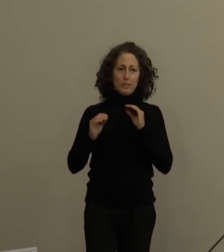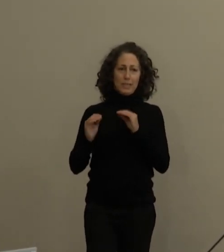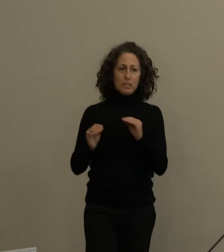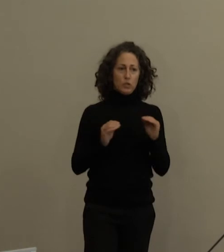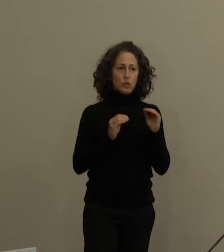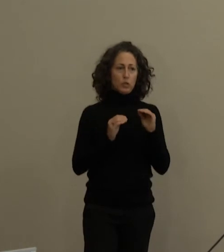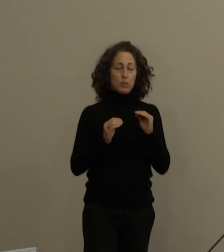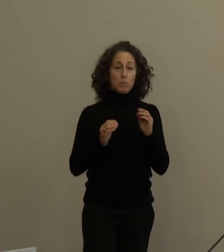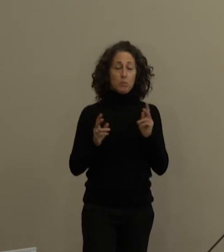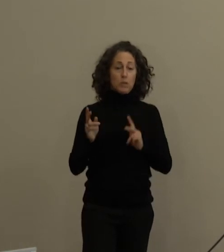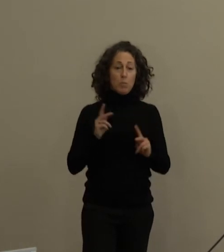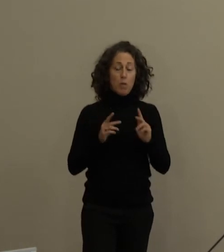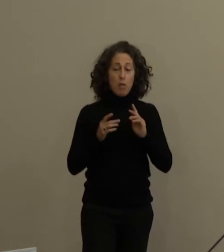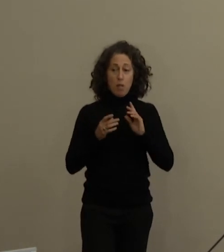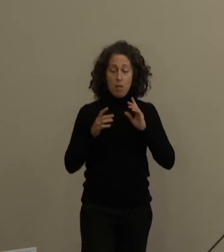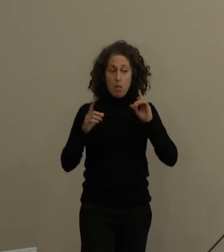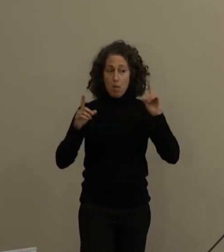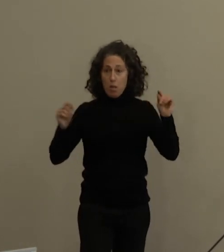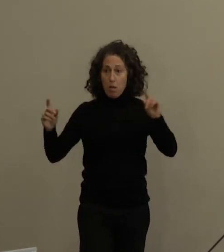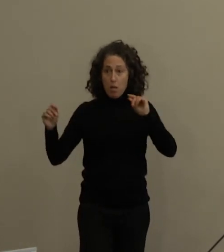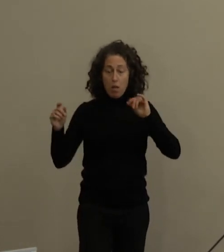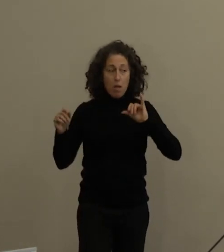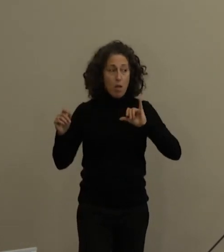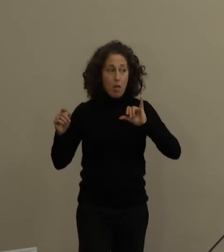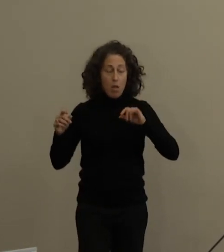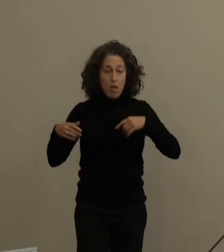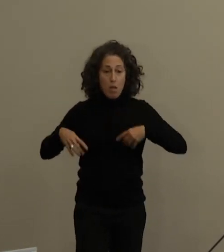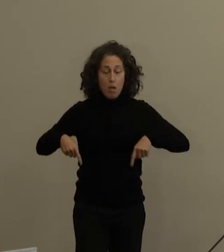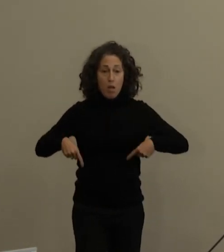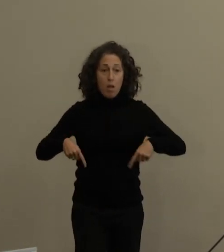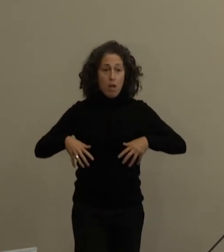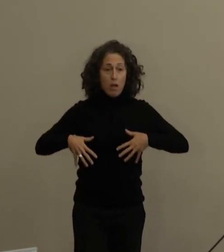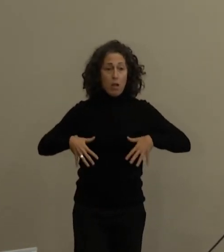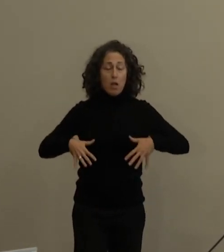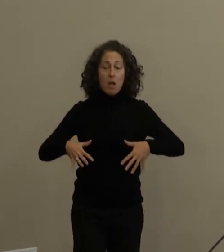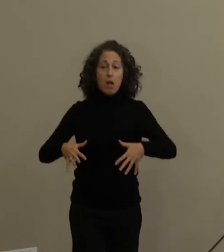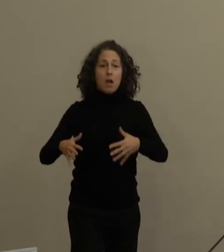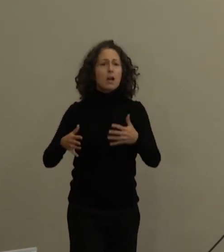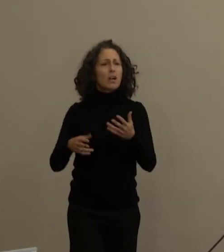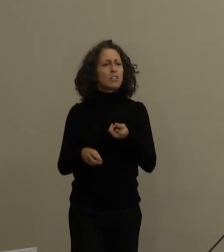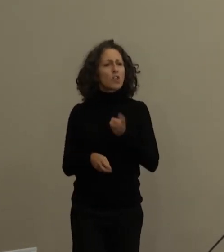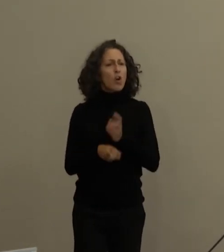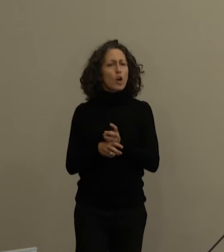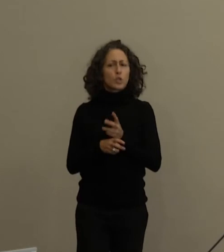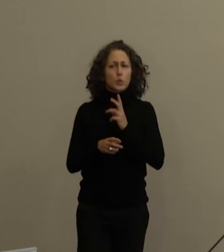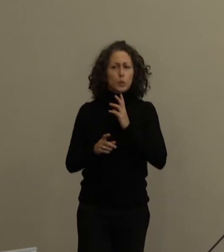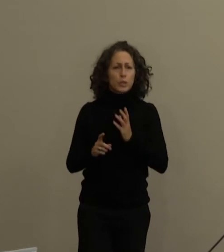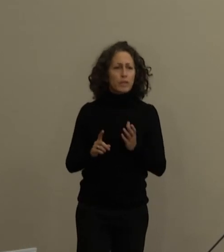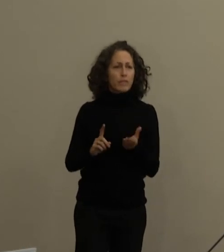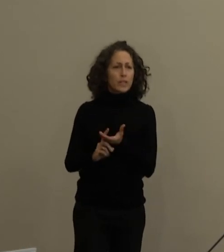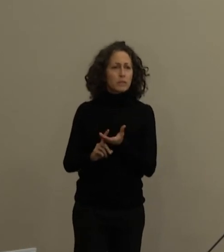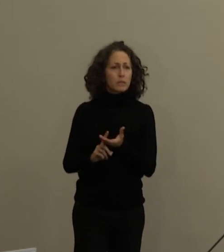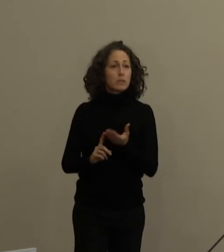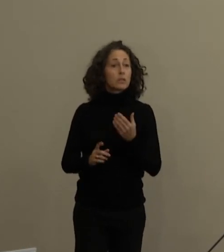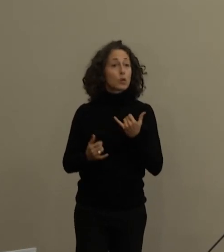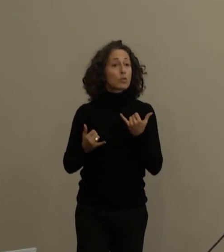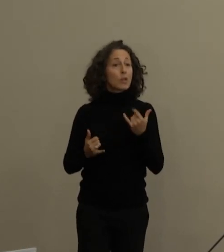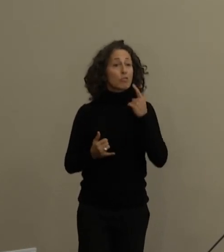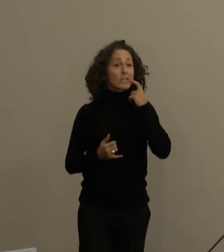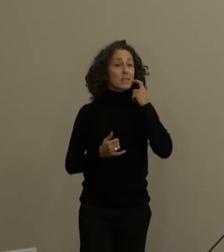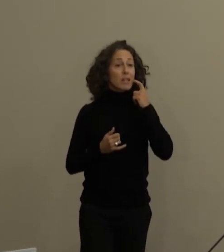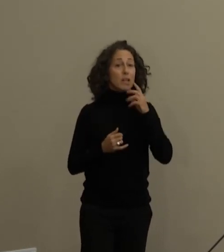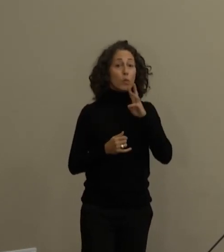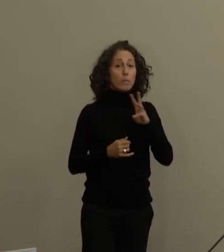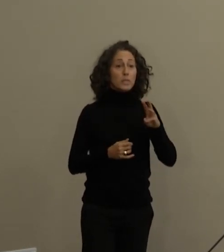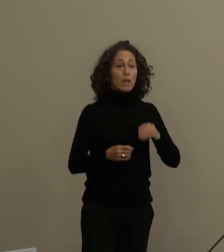about the vaccine, or to at least decrease people's anxiety about it. We have just uploaded a new website related to that. We